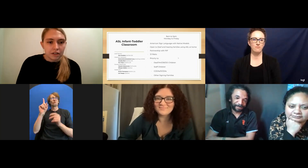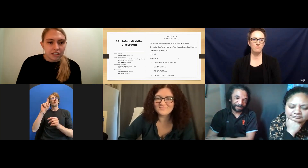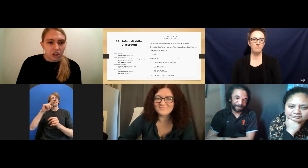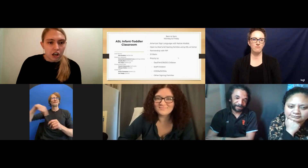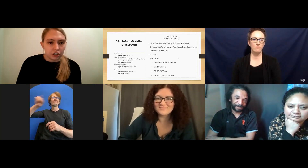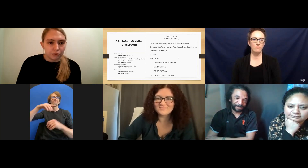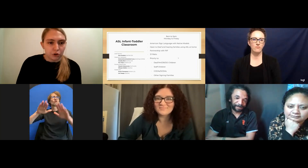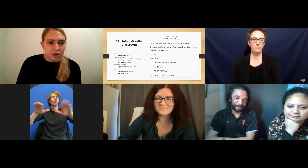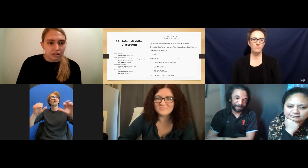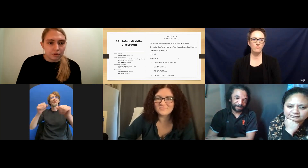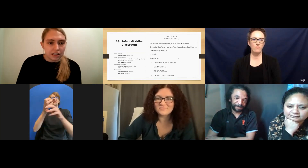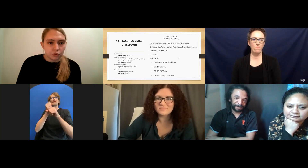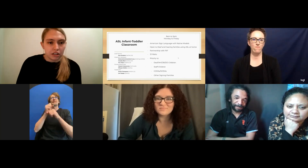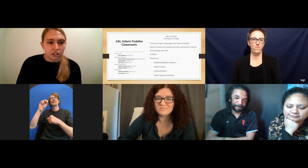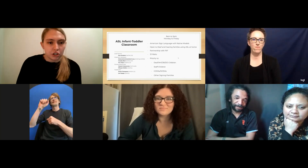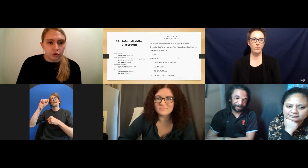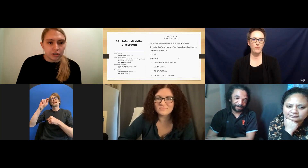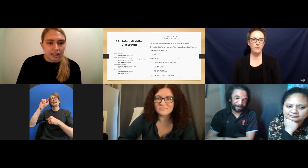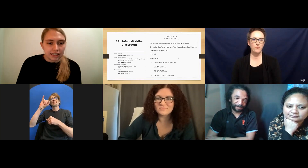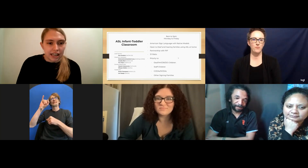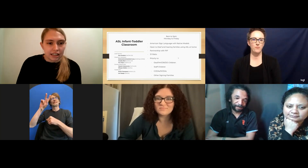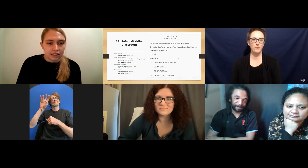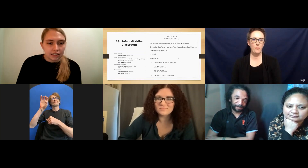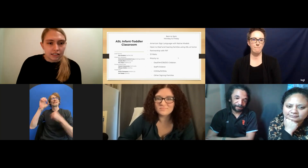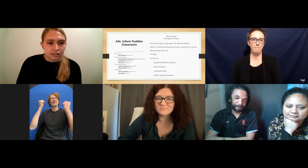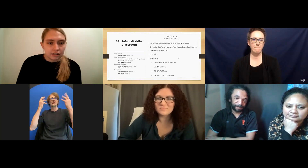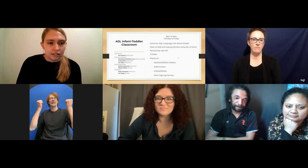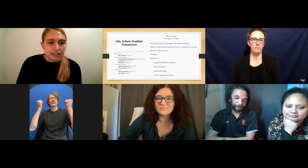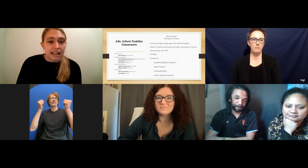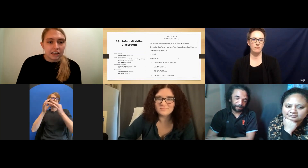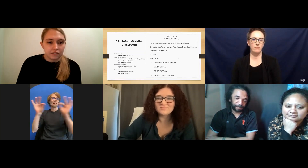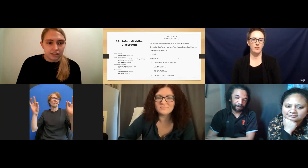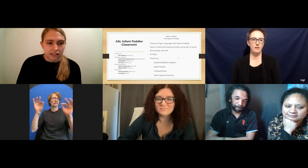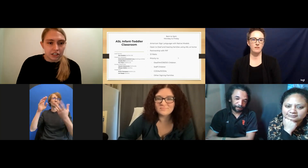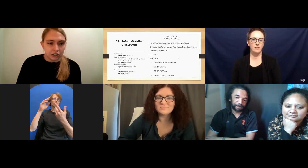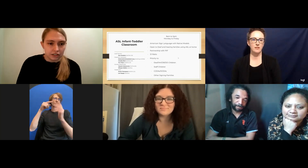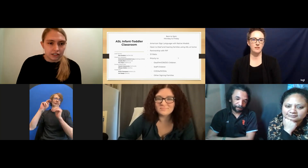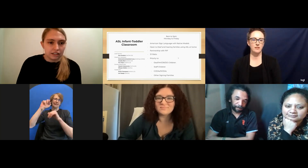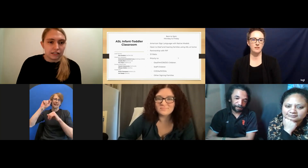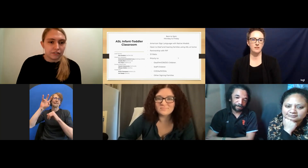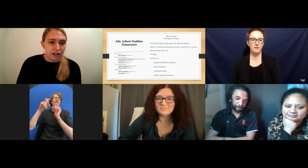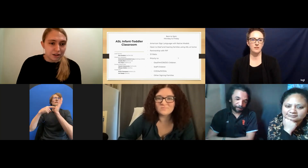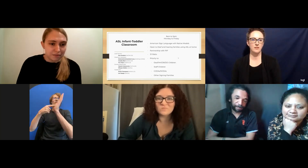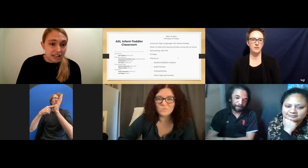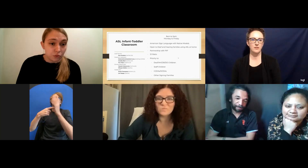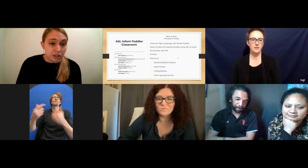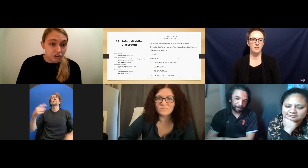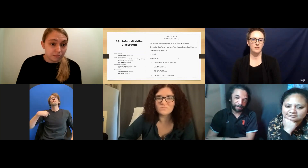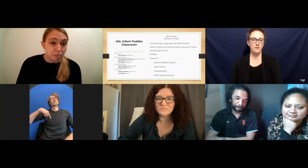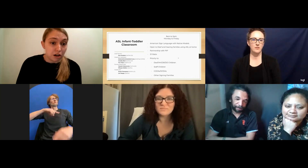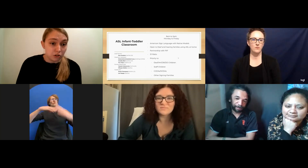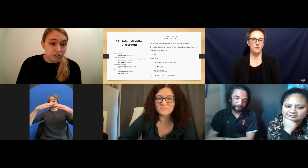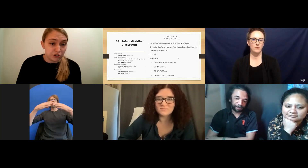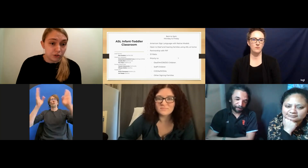Our infant toddler room is a place where the children can get native signers